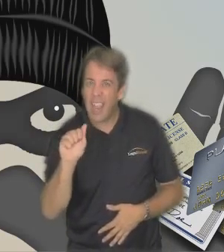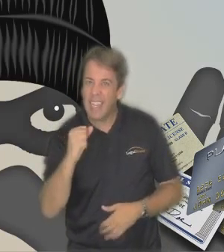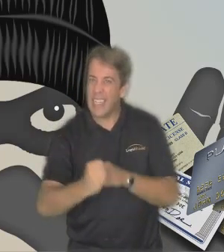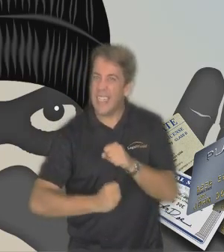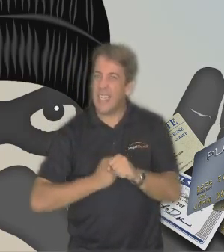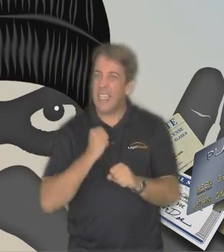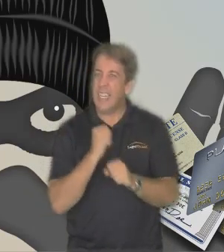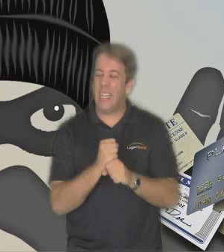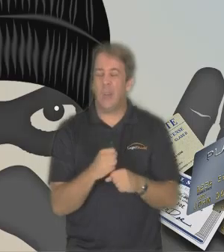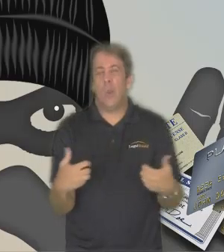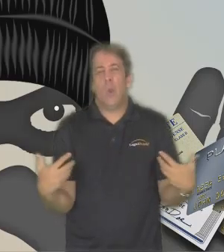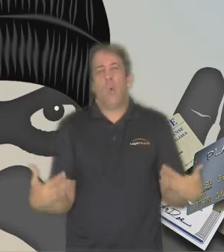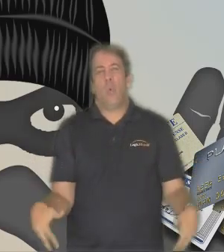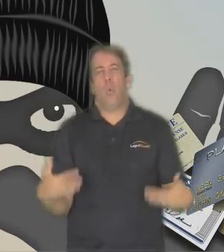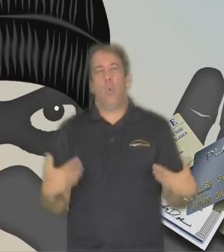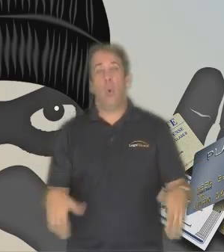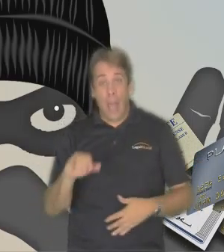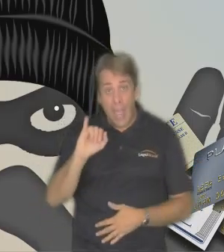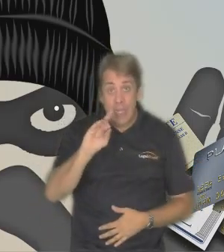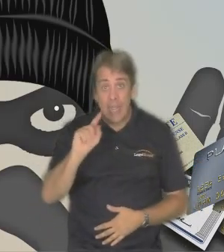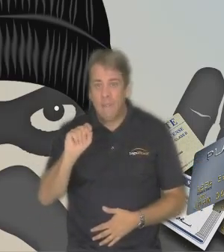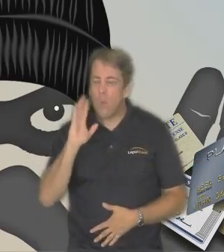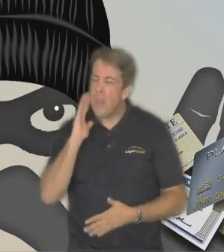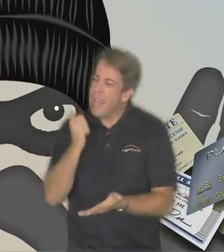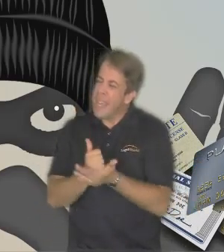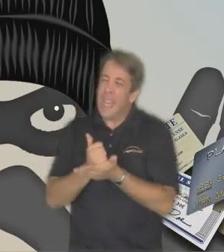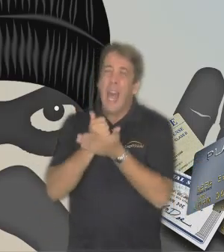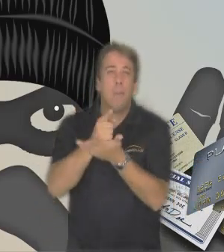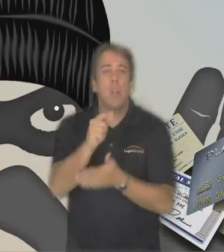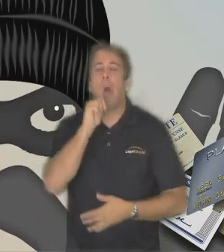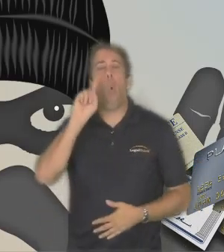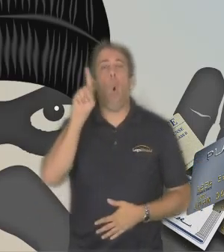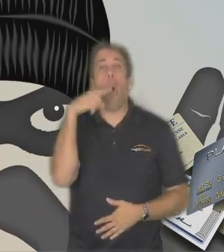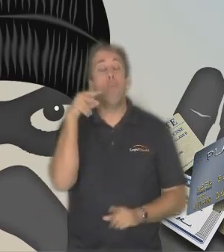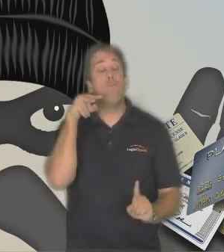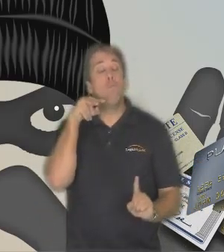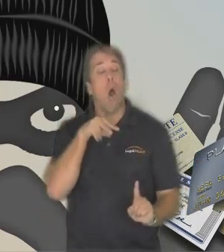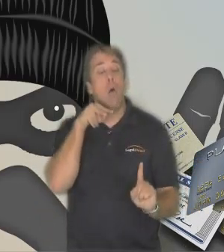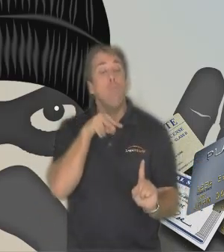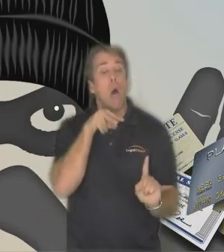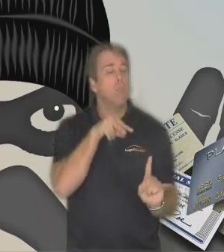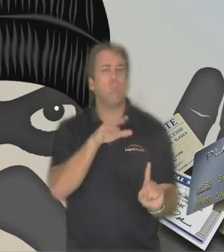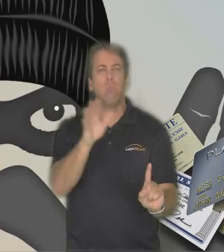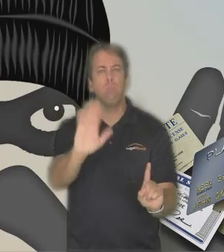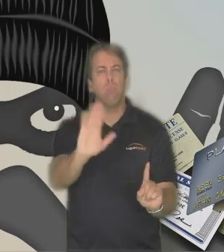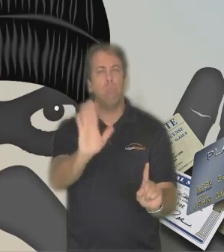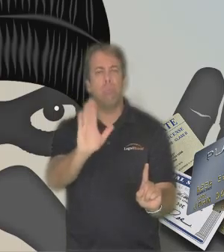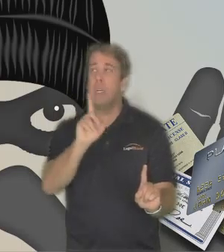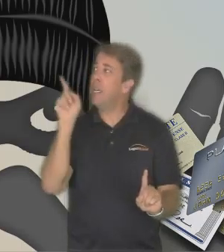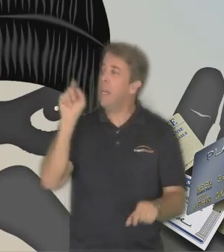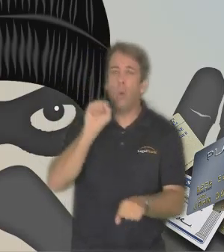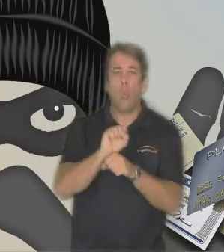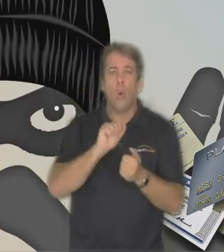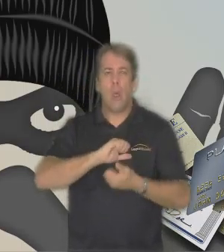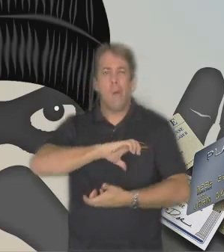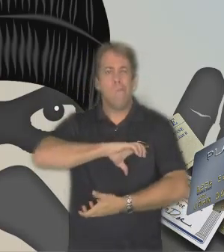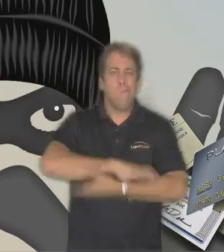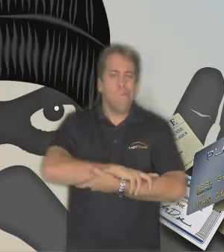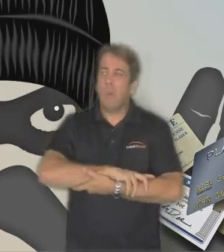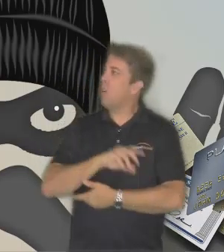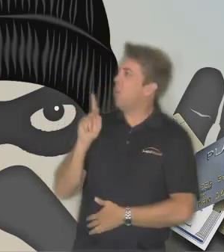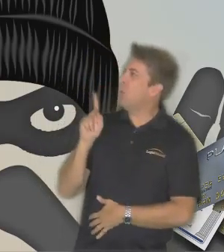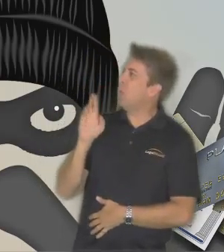Legal Shield's Identity Theft Shield comes in, a product that does far more than just monitor your credit. Through a partnership with